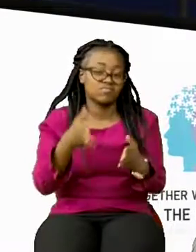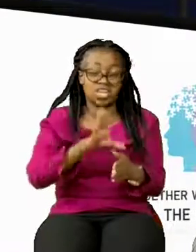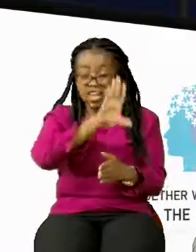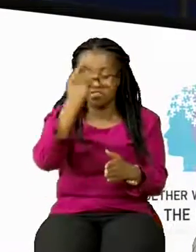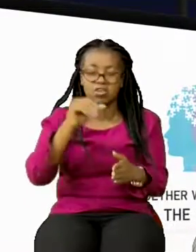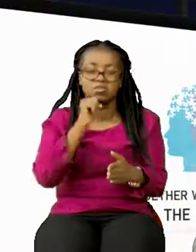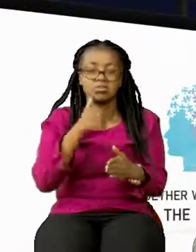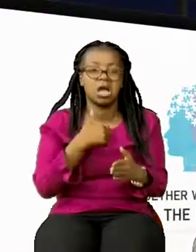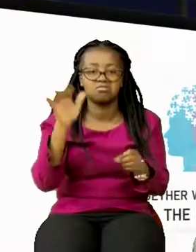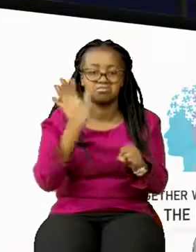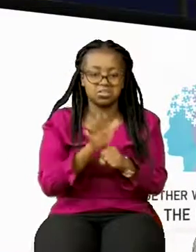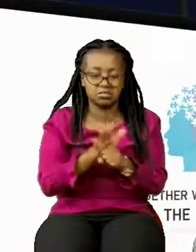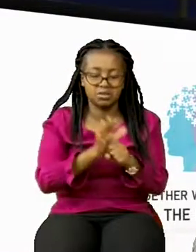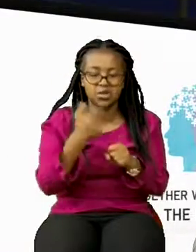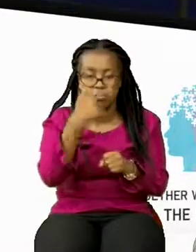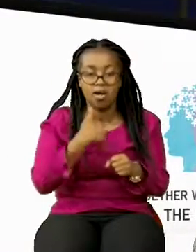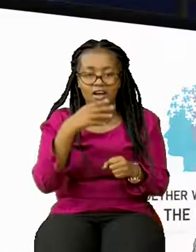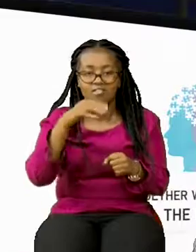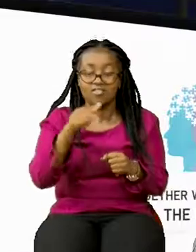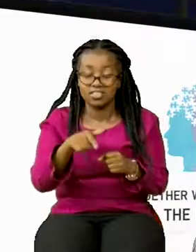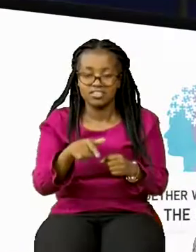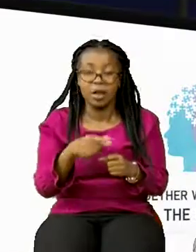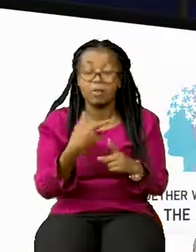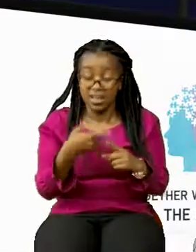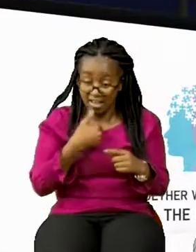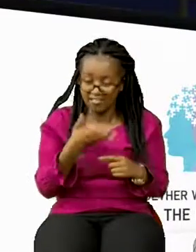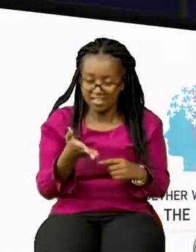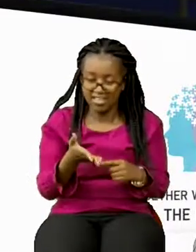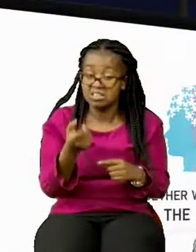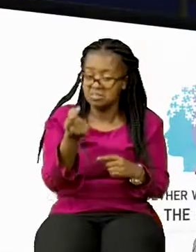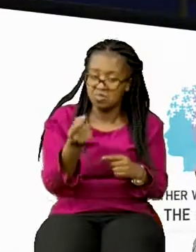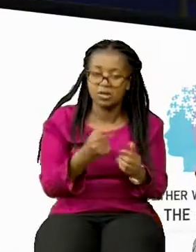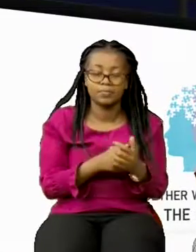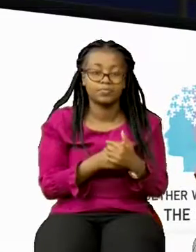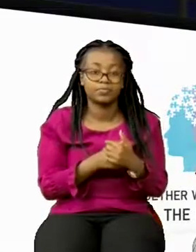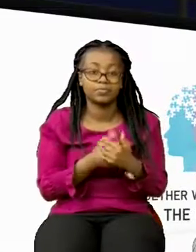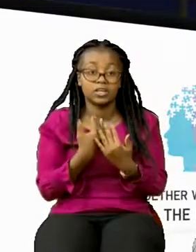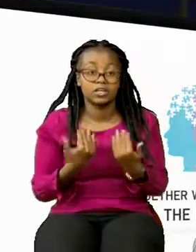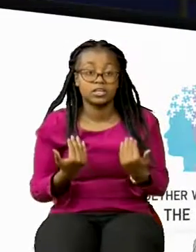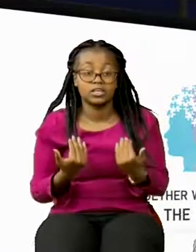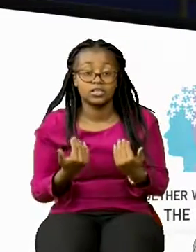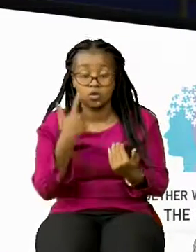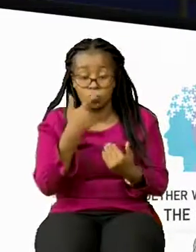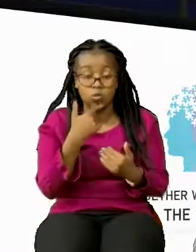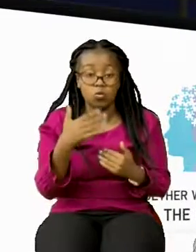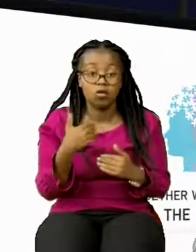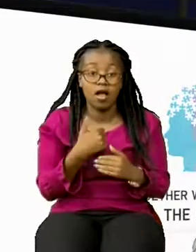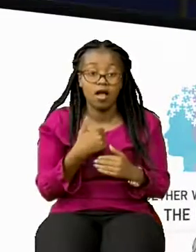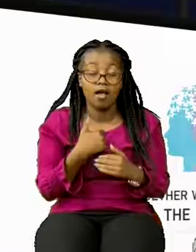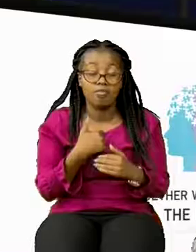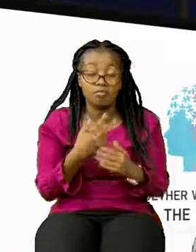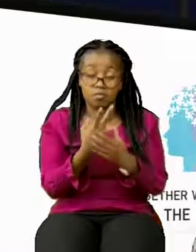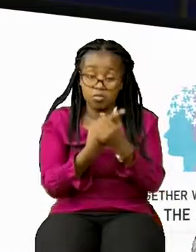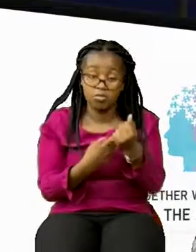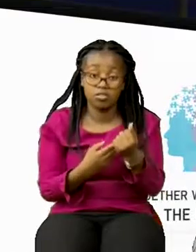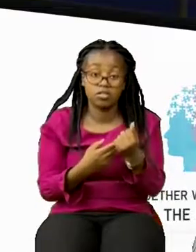Africa, we don't have so many cases of Down syndrome, but it is there. And you will find a child will also have both.